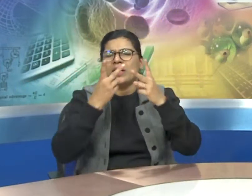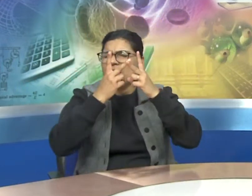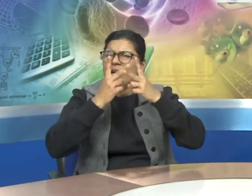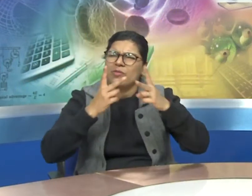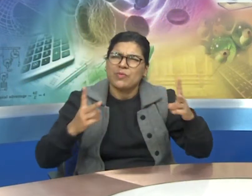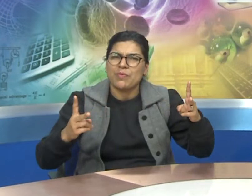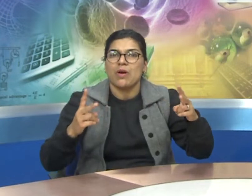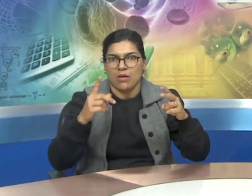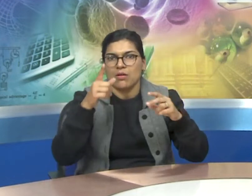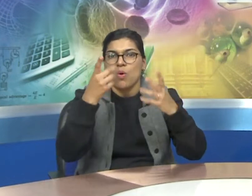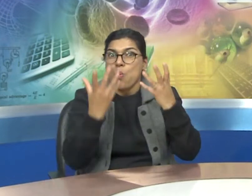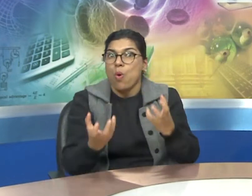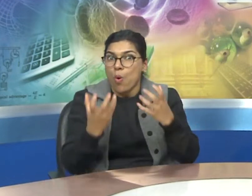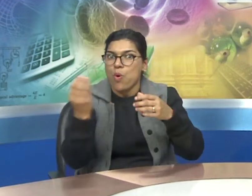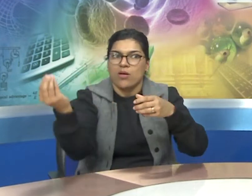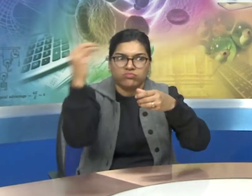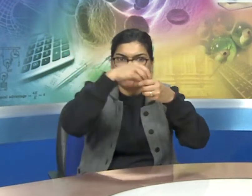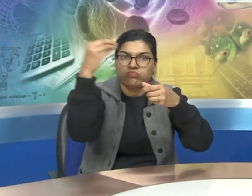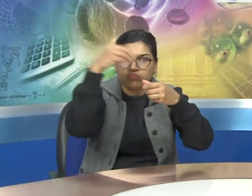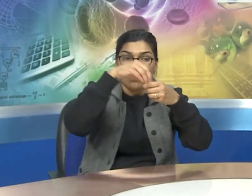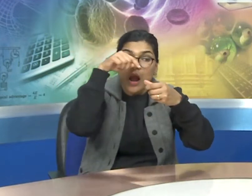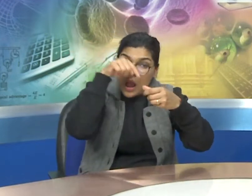Also, we can insert the boundaries.